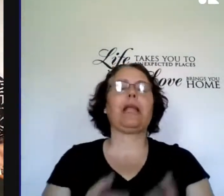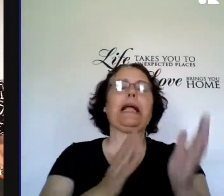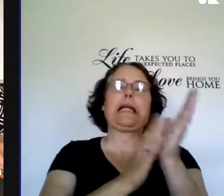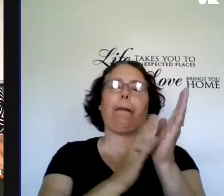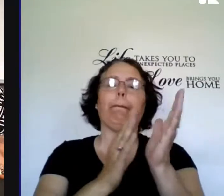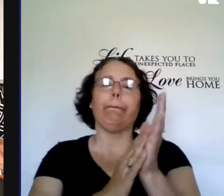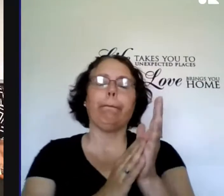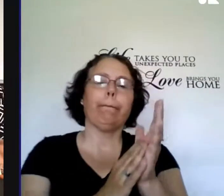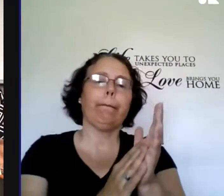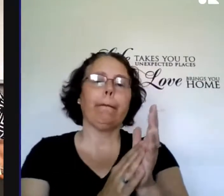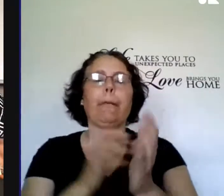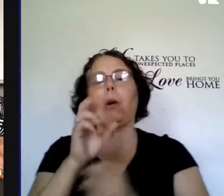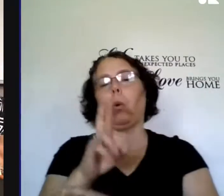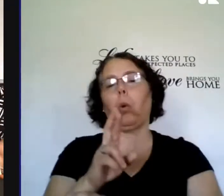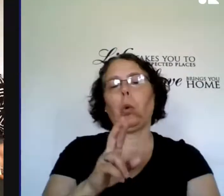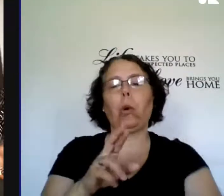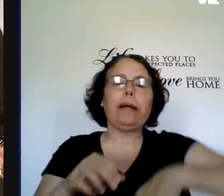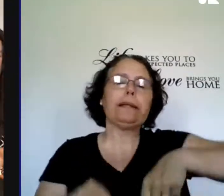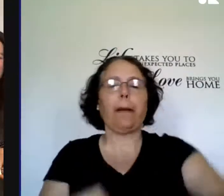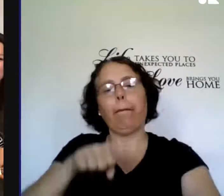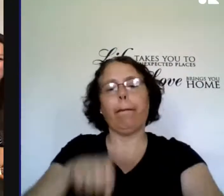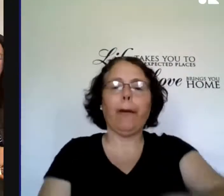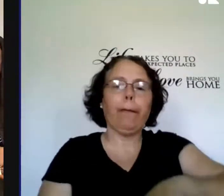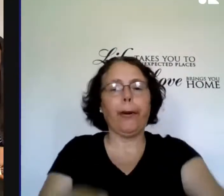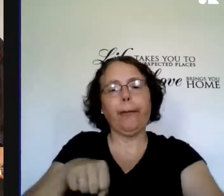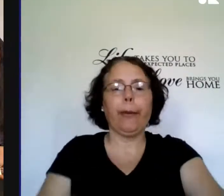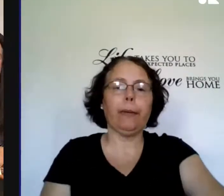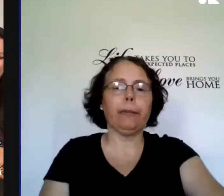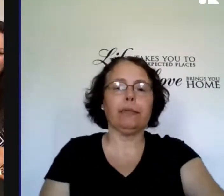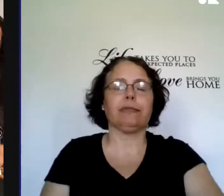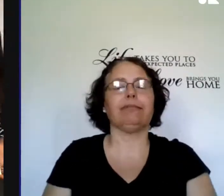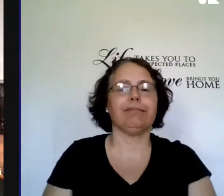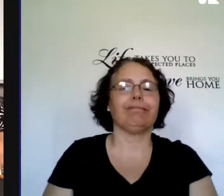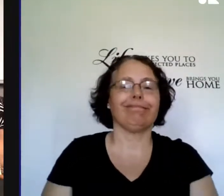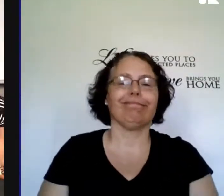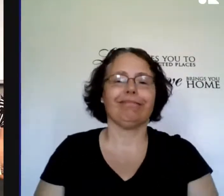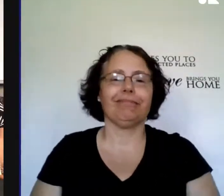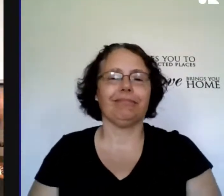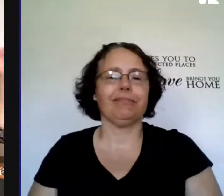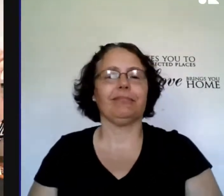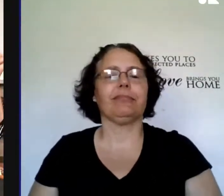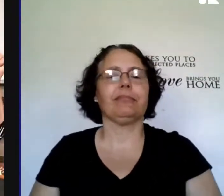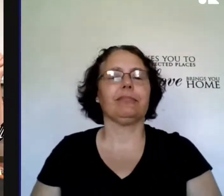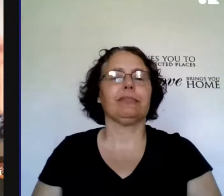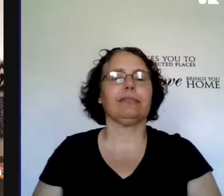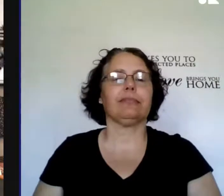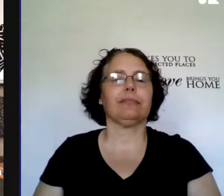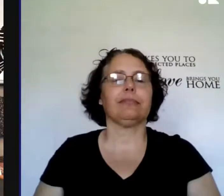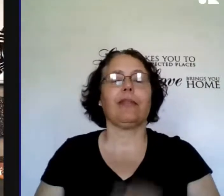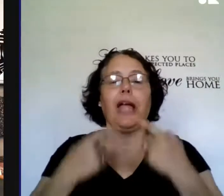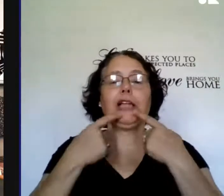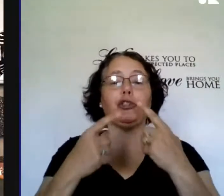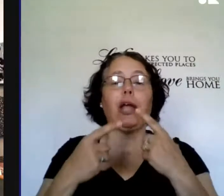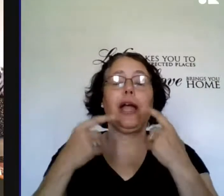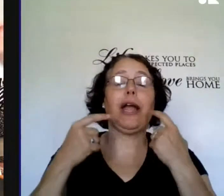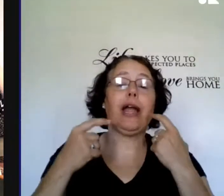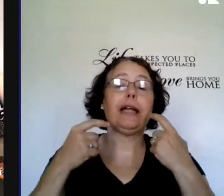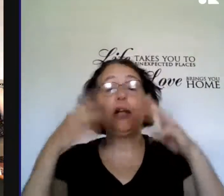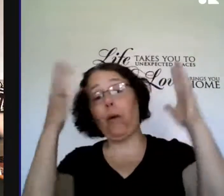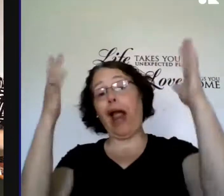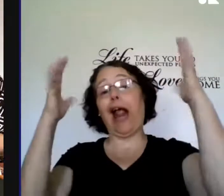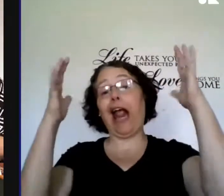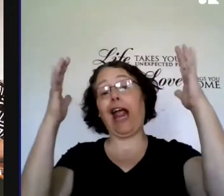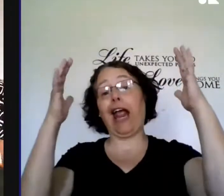you stamp your feet. Here's your feet. And you shout, hooray!